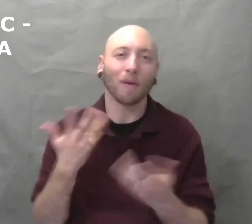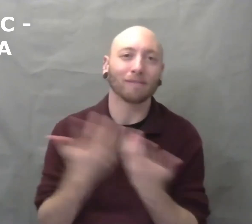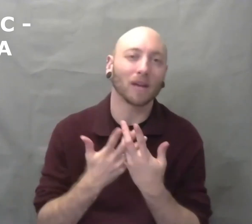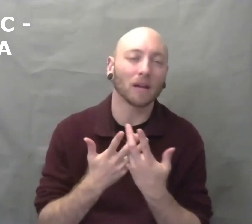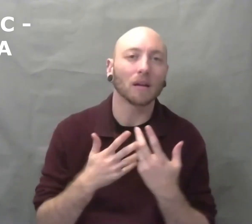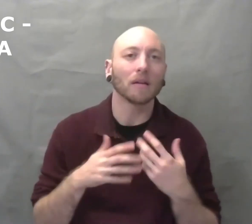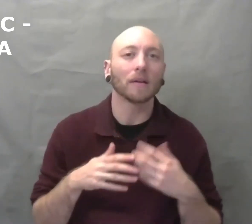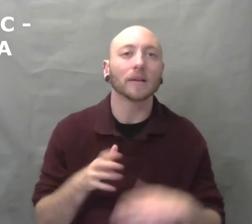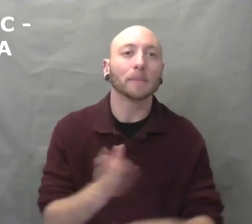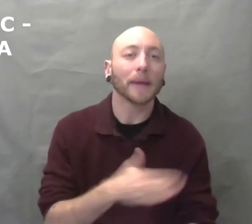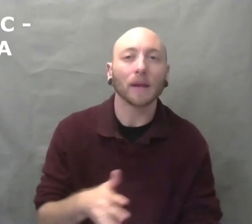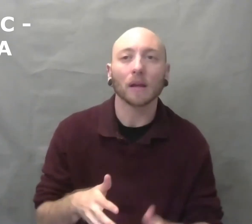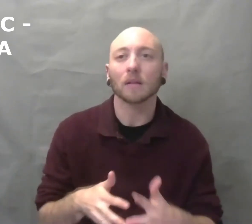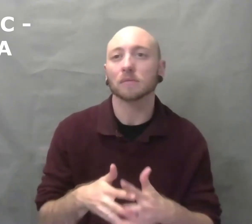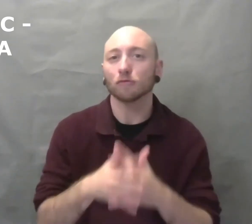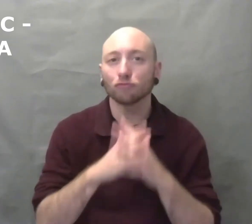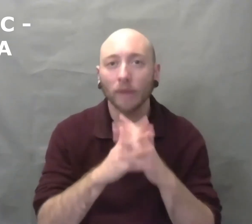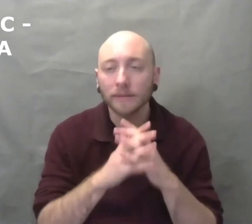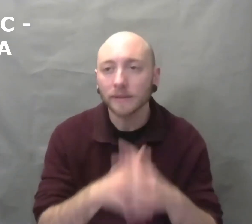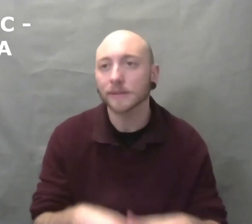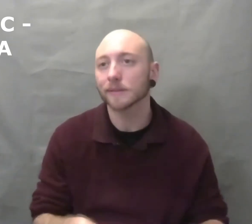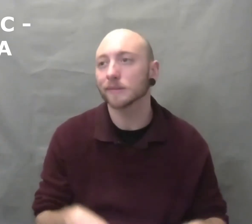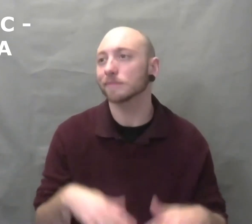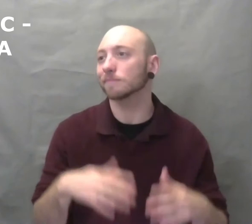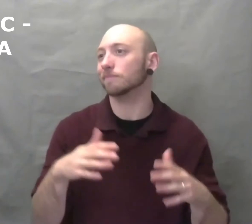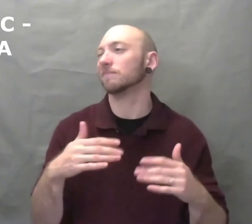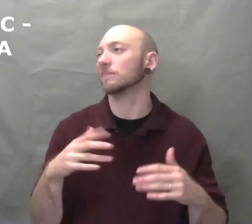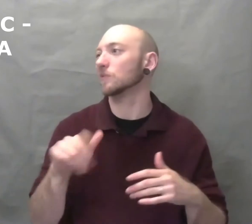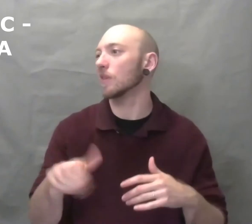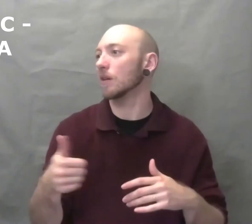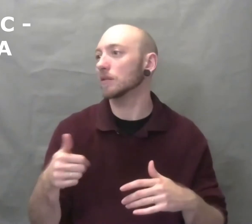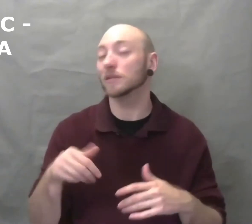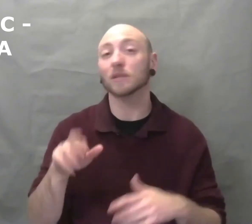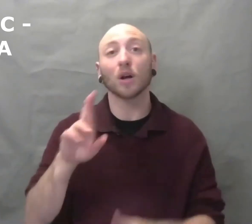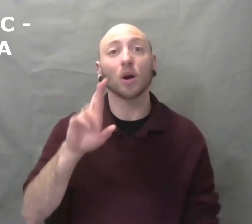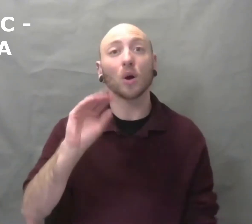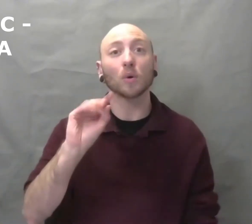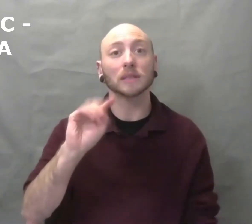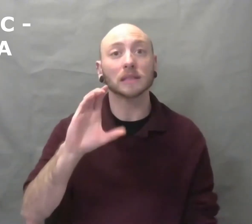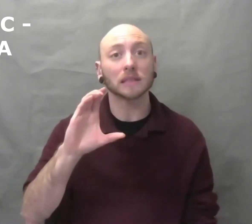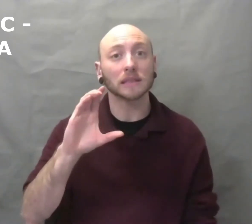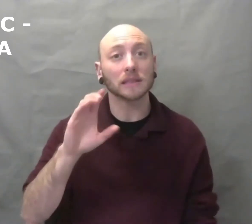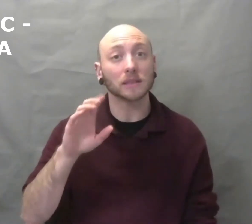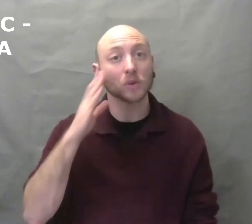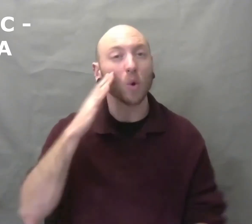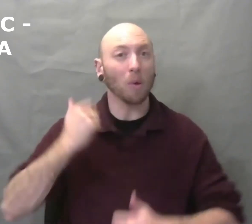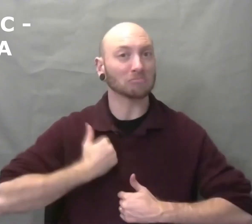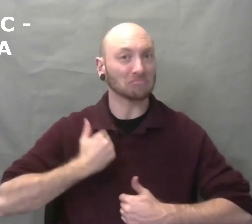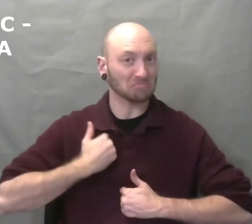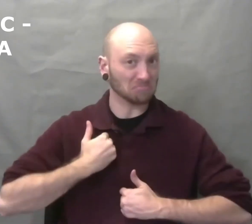the wrestling team. I joined, what else did I do? ROTC in high school. The all